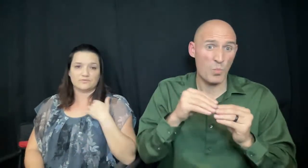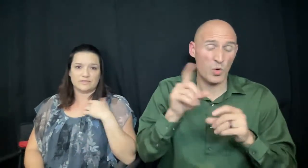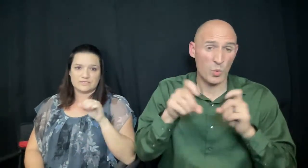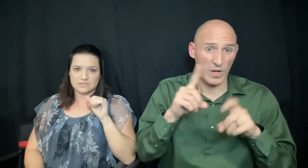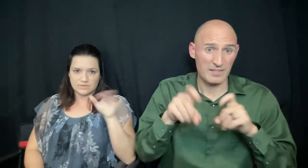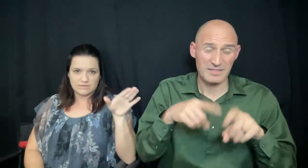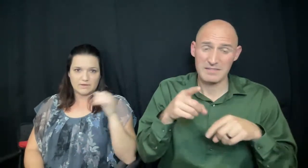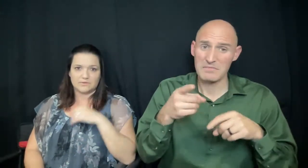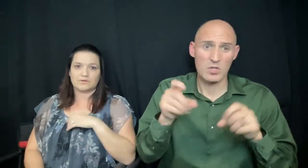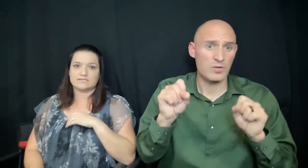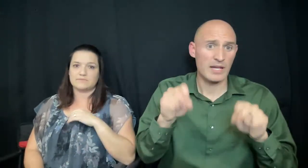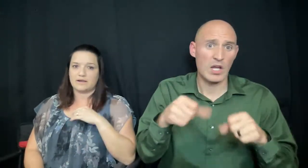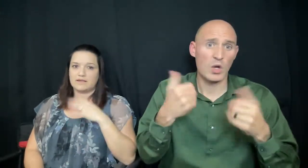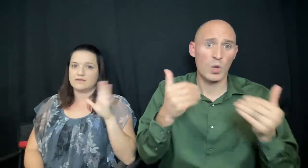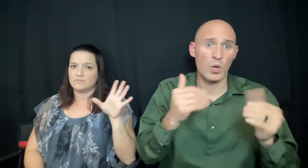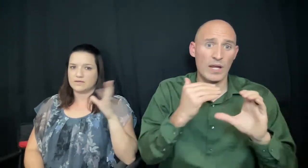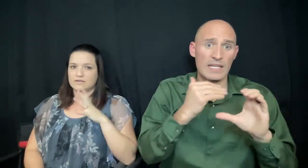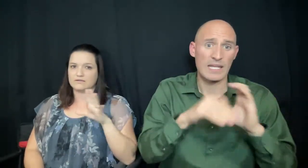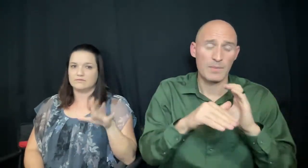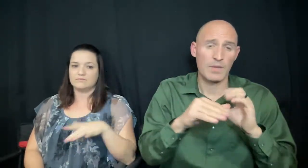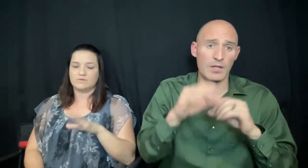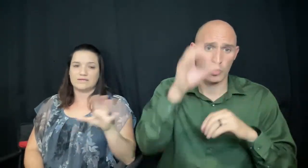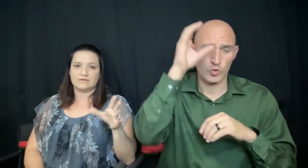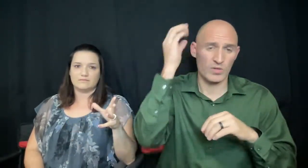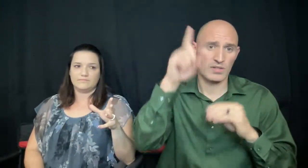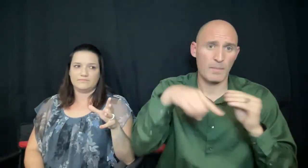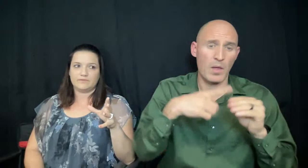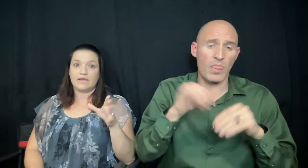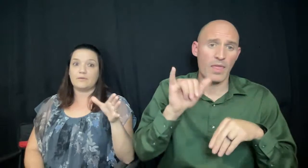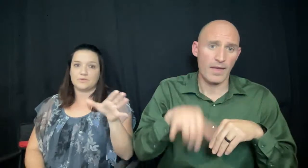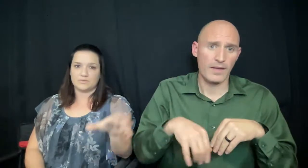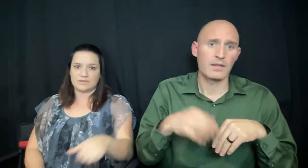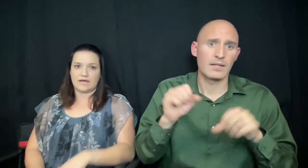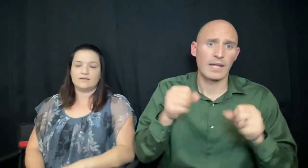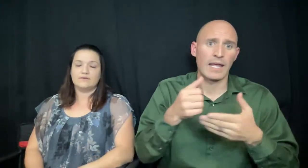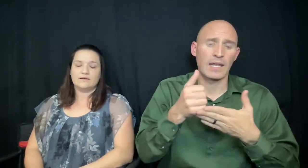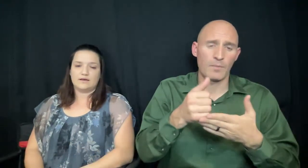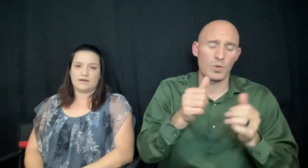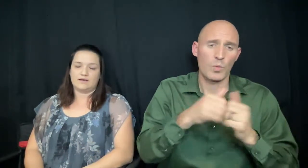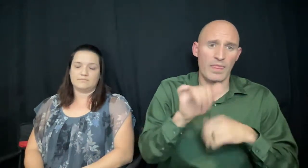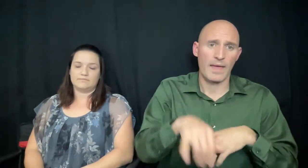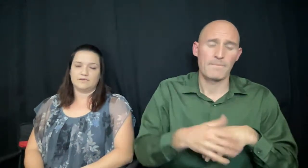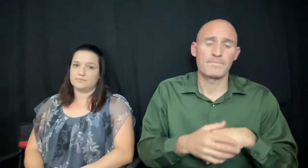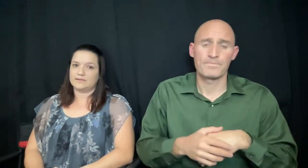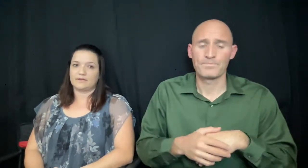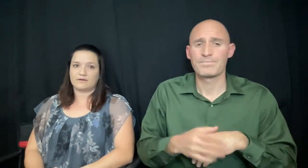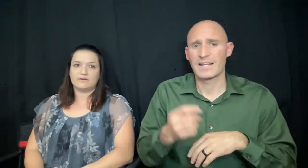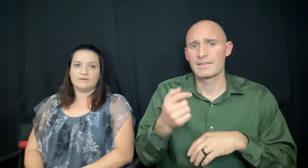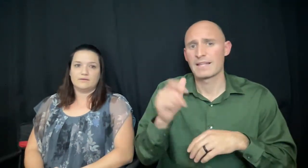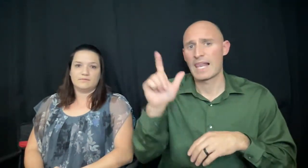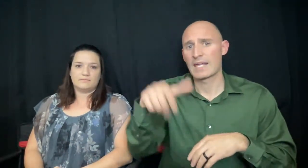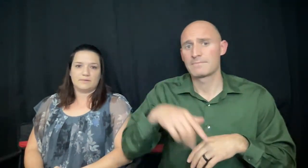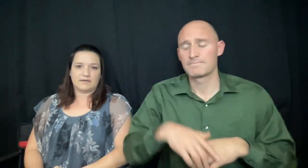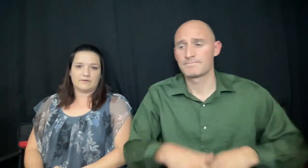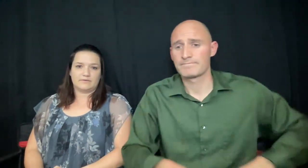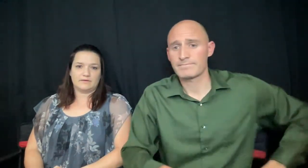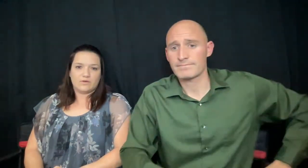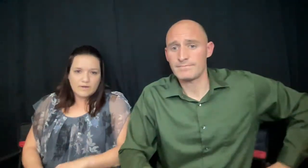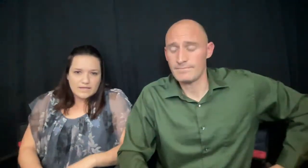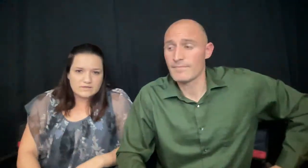free to email Chris about it, and then we can help you with that a little bit later. But yeah, wait, there's